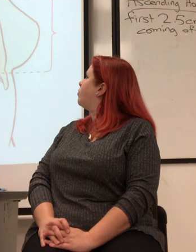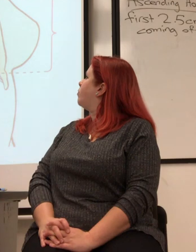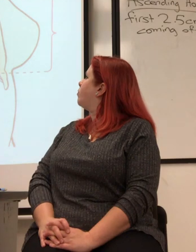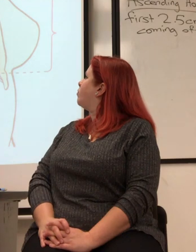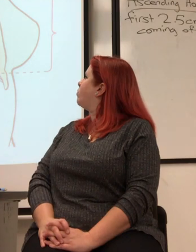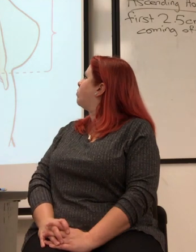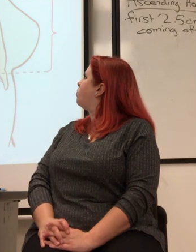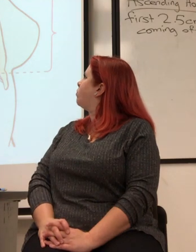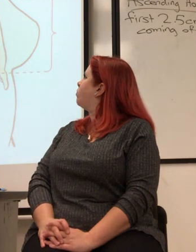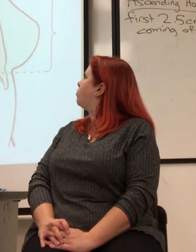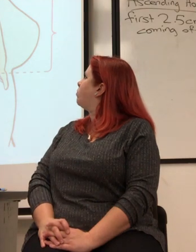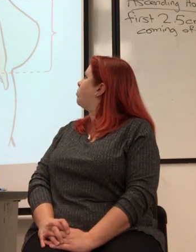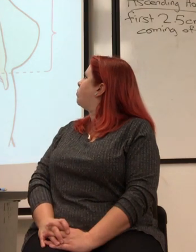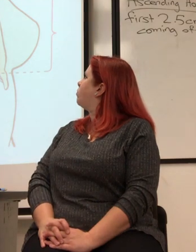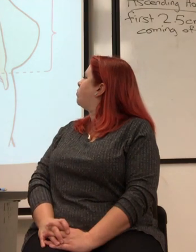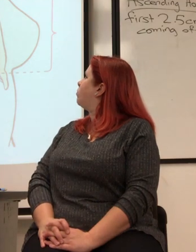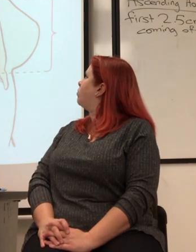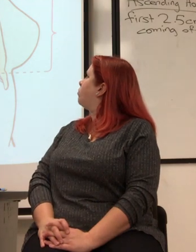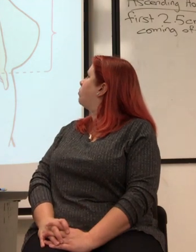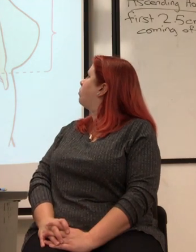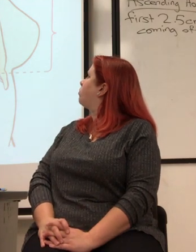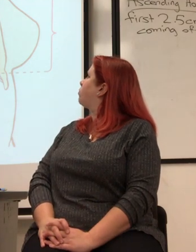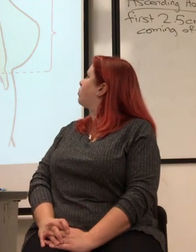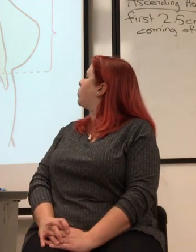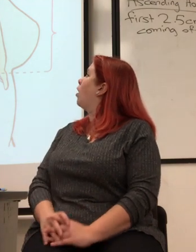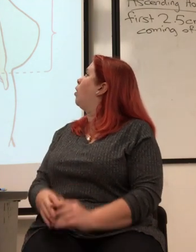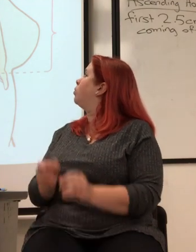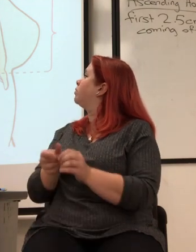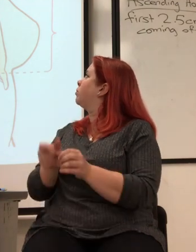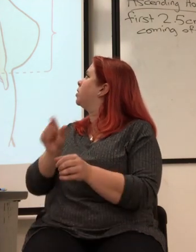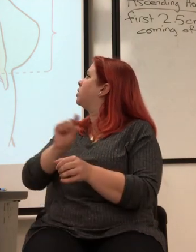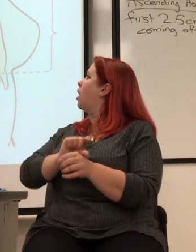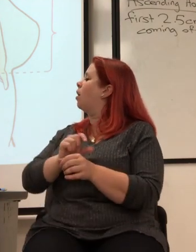Begins and ends